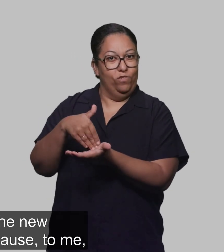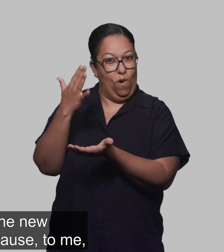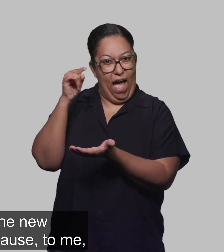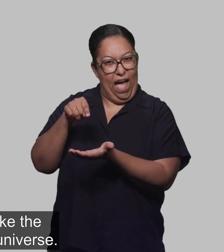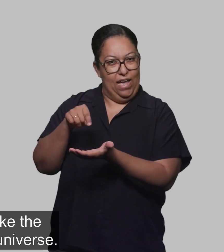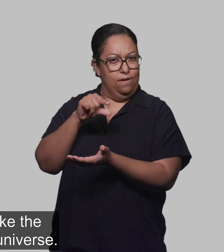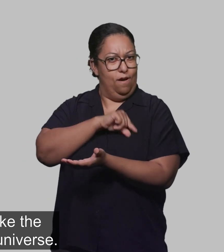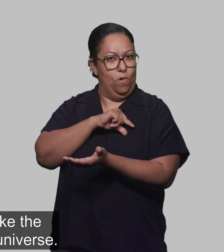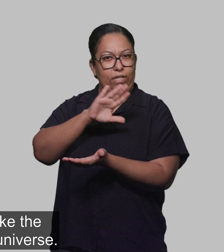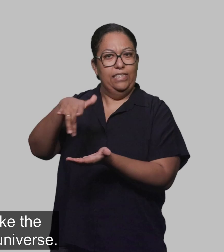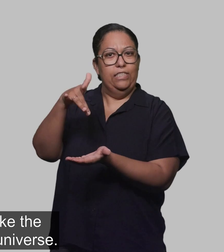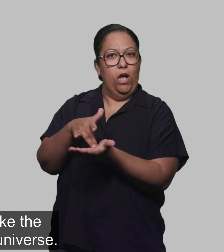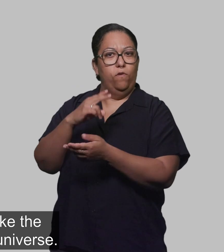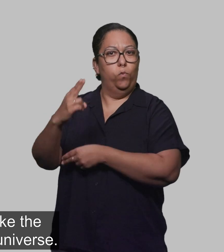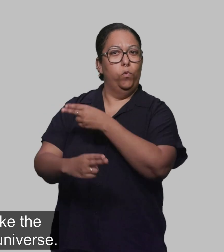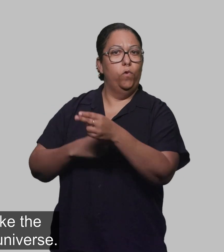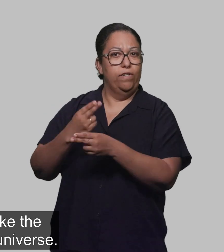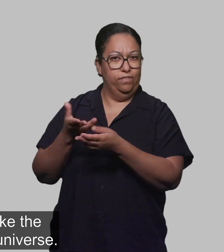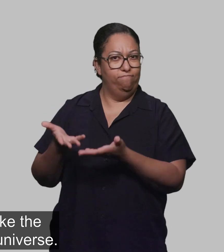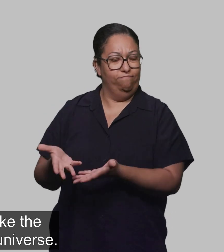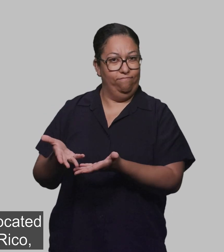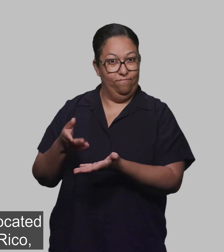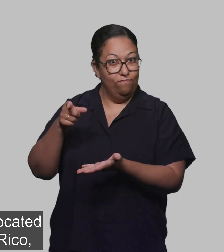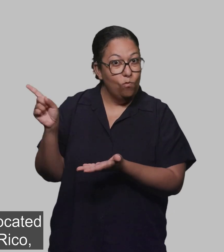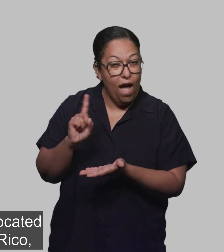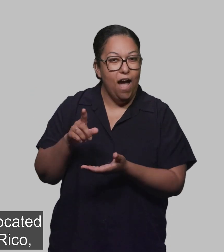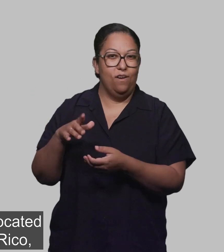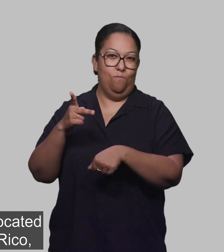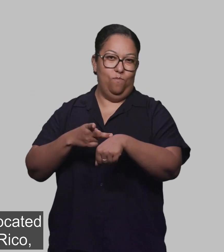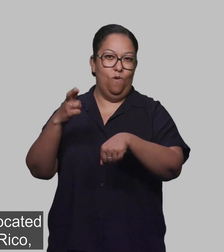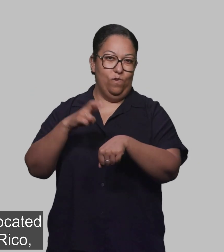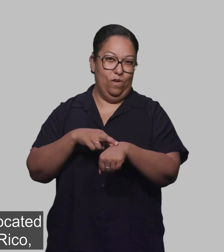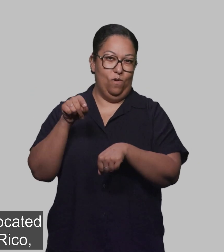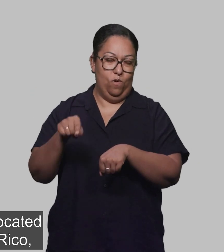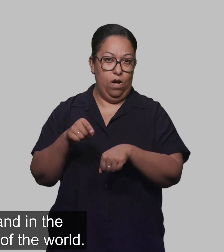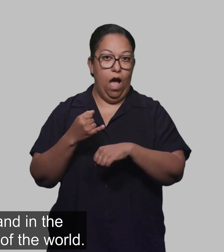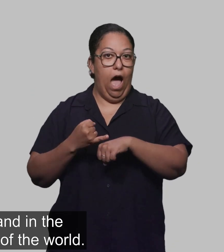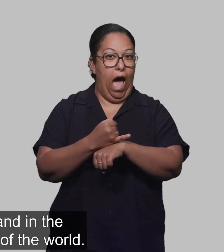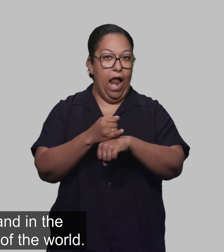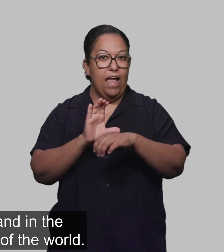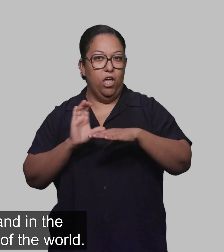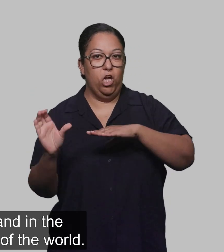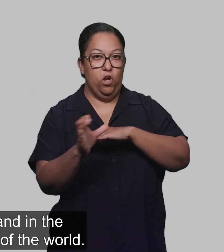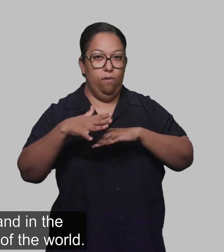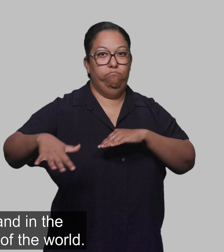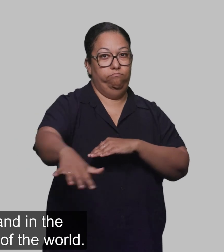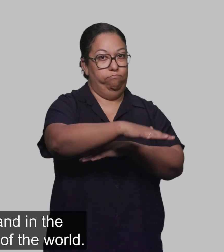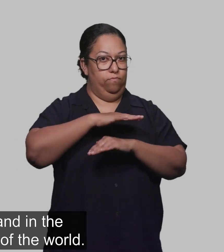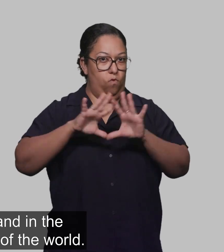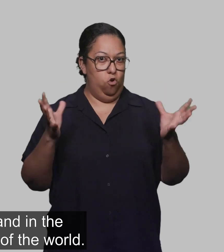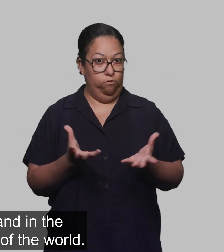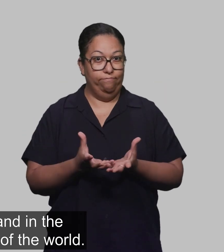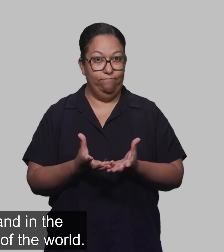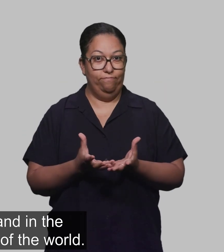to me, Gurabo is like the center of the universe. Gurabo is located in Puerto Rico, which is an island in the Caribbean region